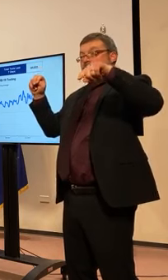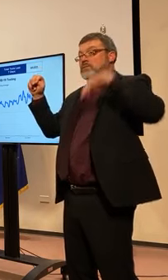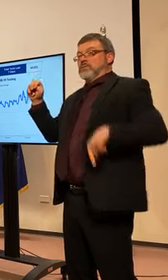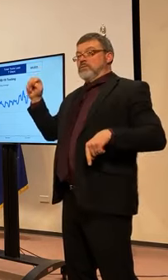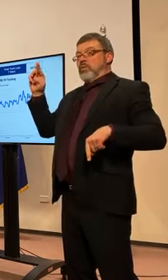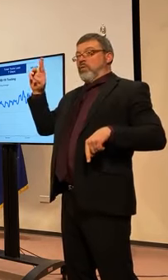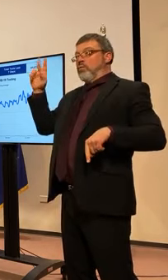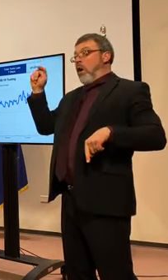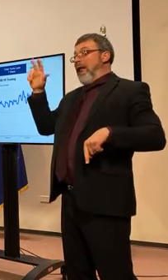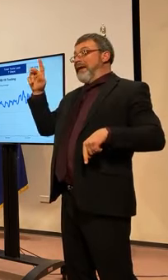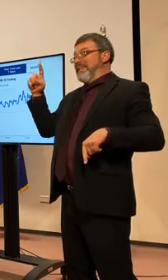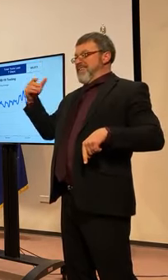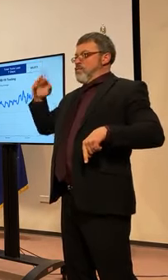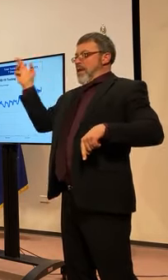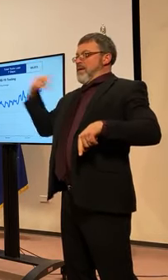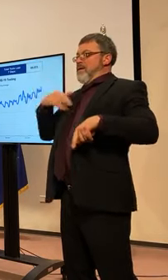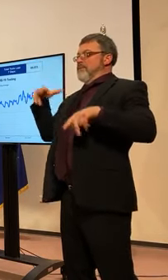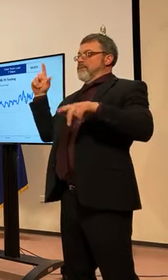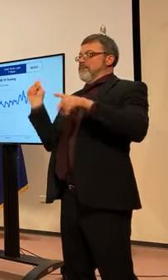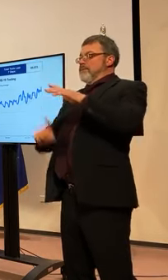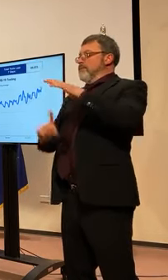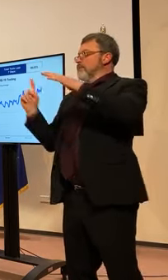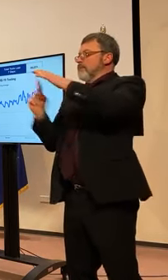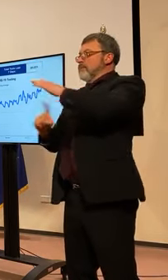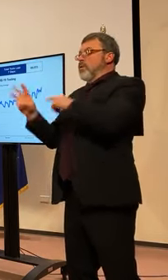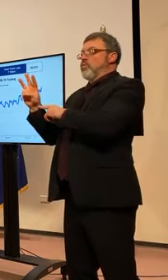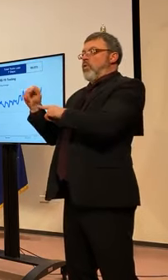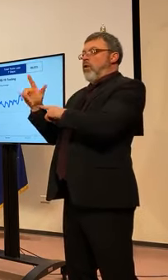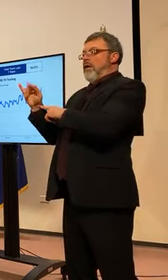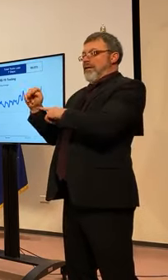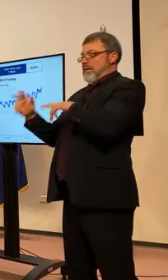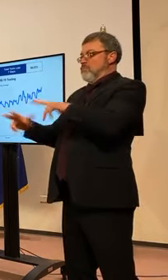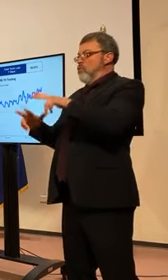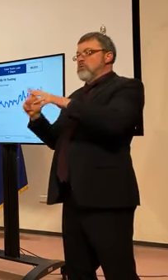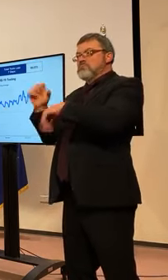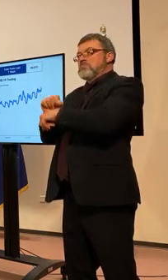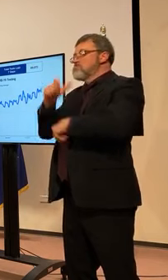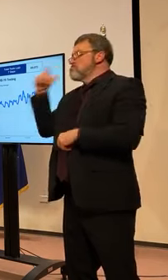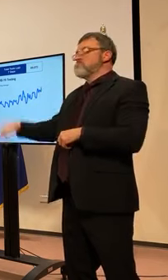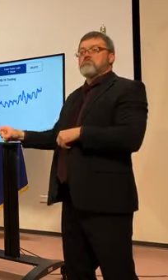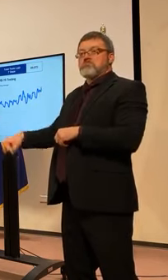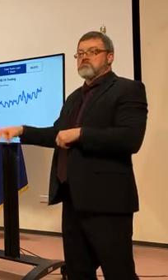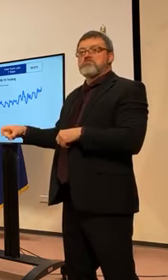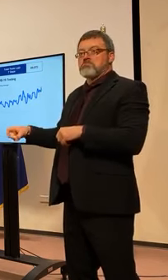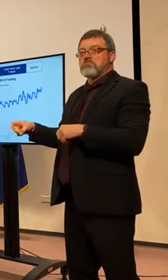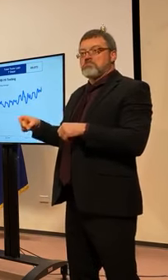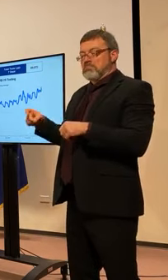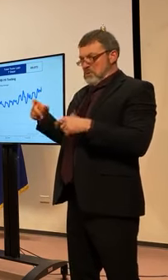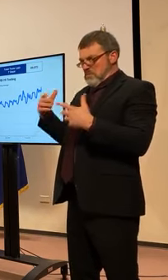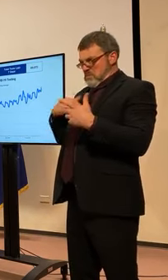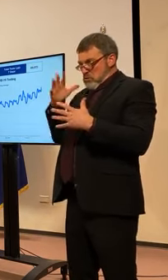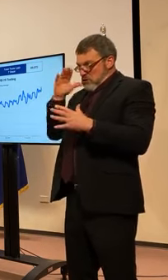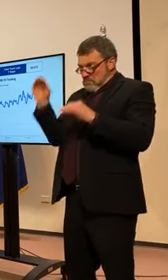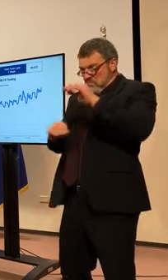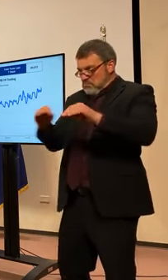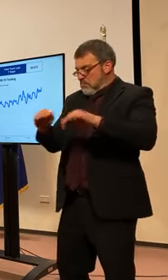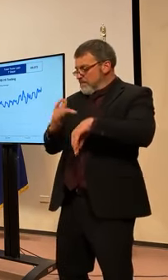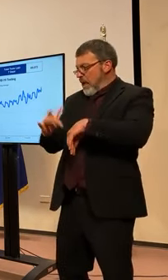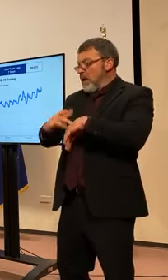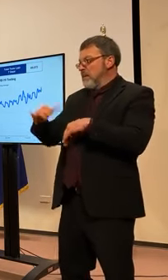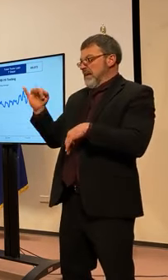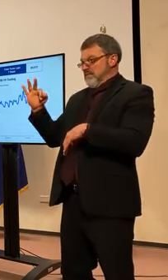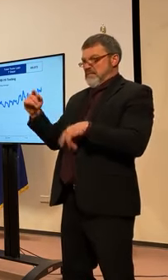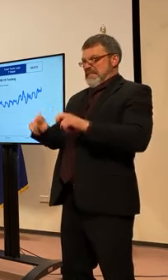will continue to monitor and add testing where necessary. Holiday testing has given us a